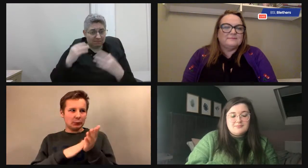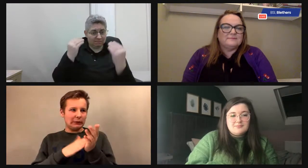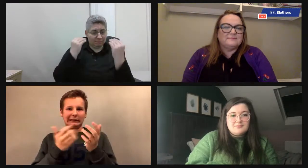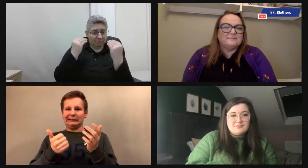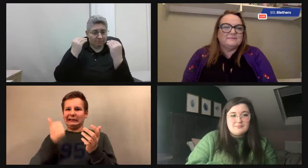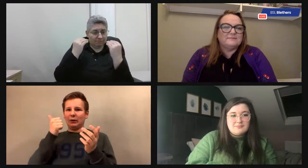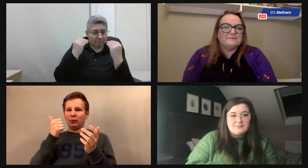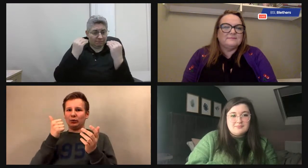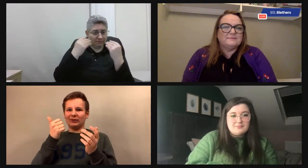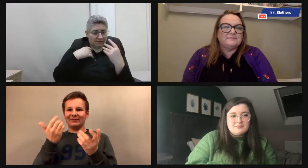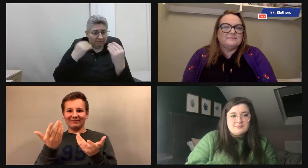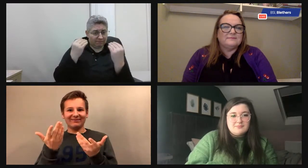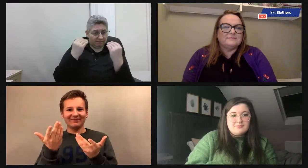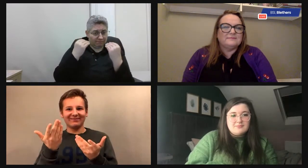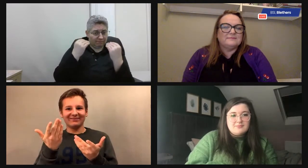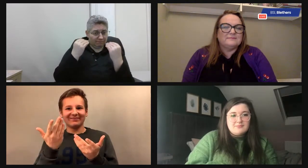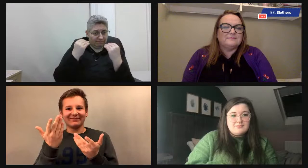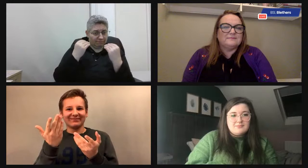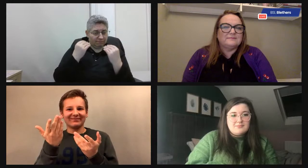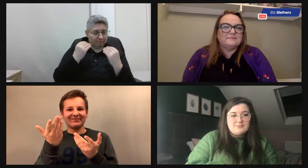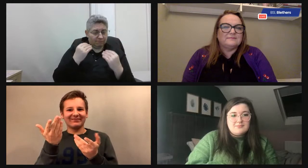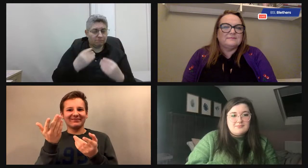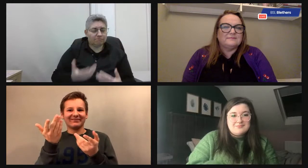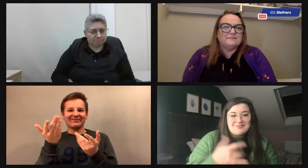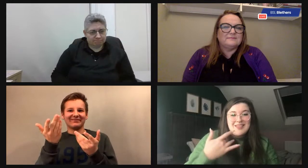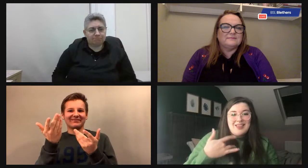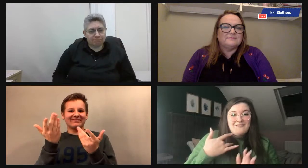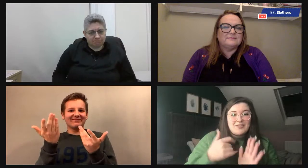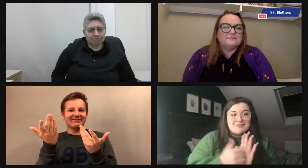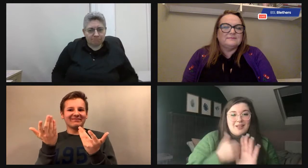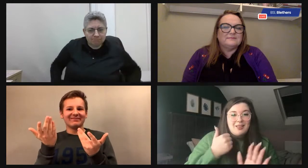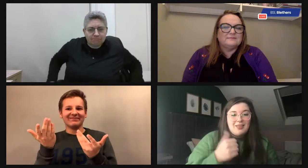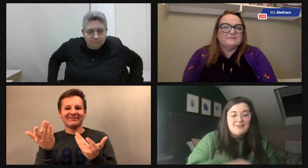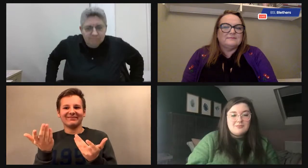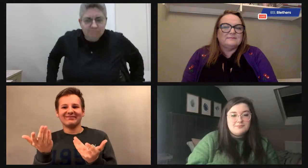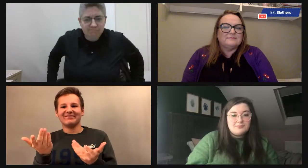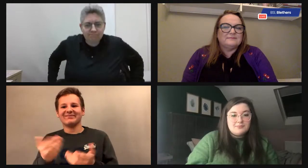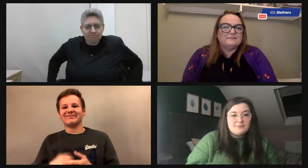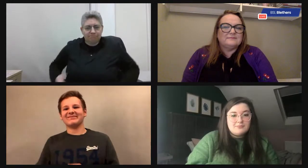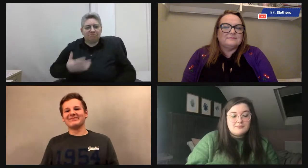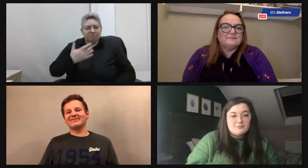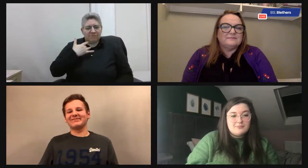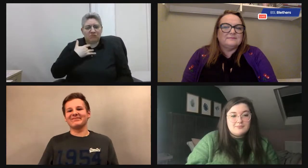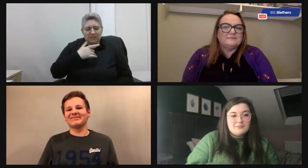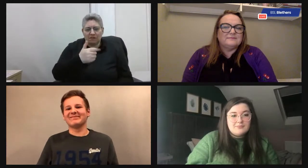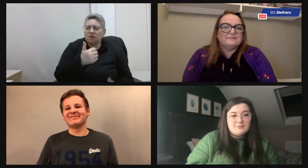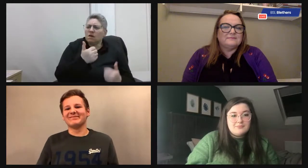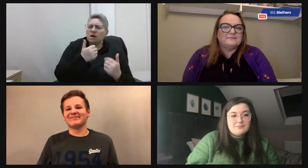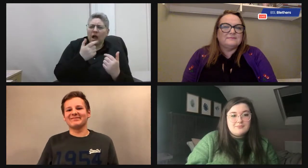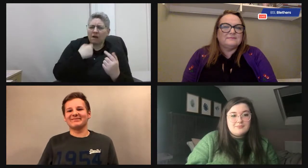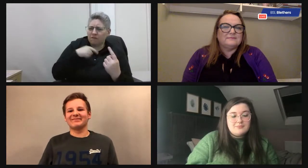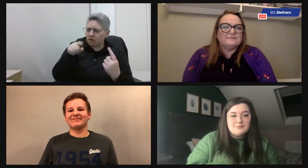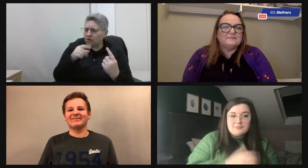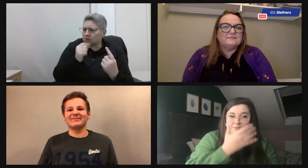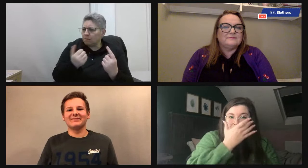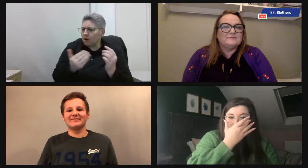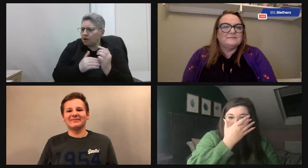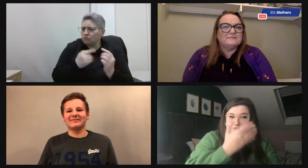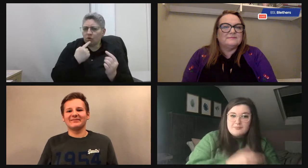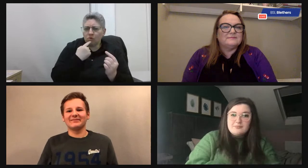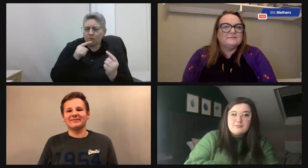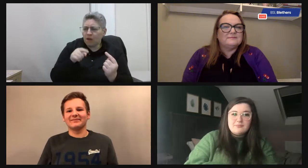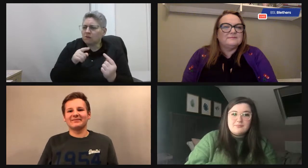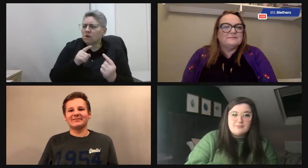Yeah, example, you yeah. know. So the We need to so be educated in that. absolutely, we need to be taught how to work